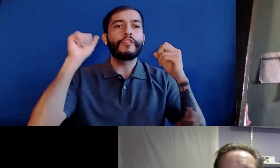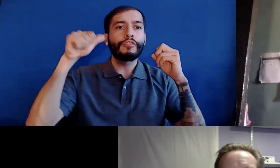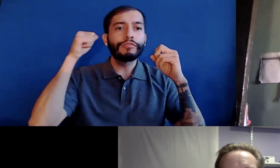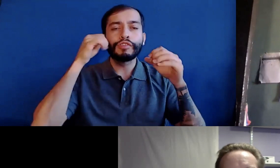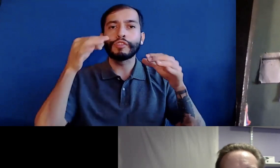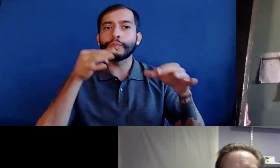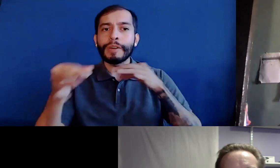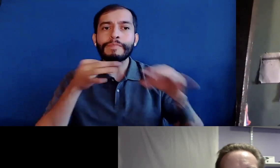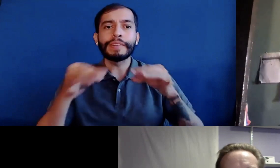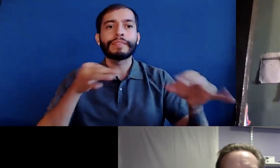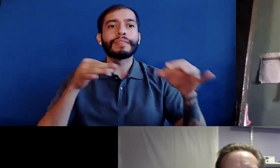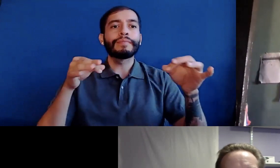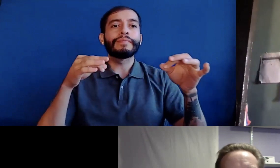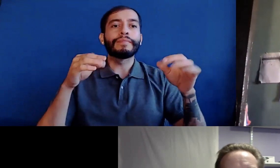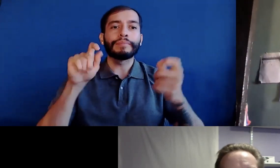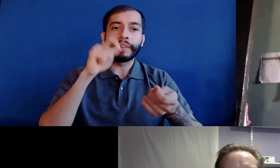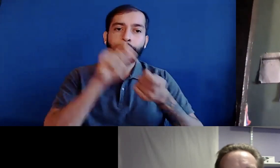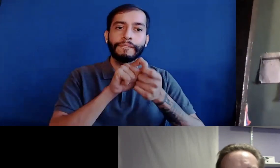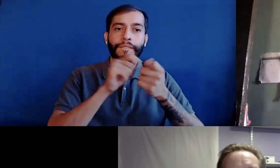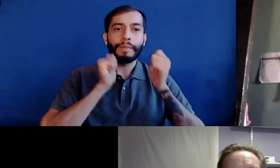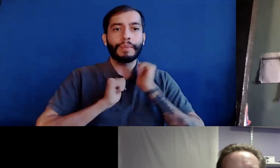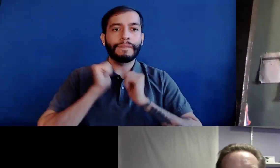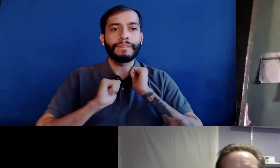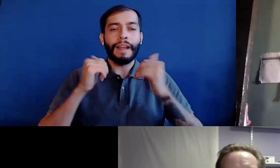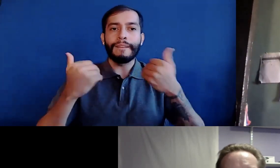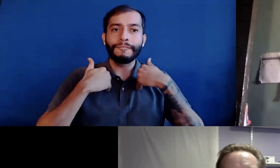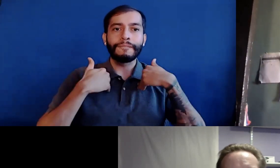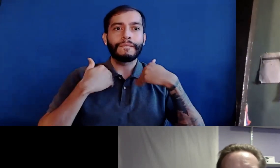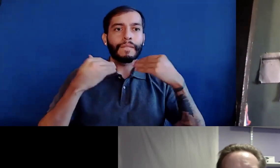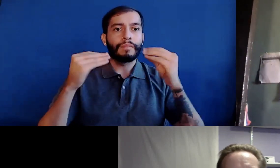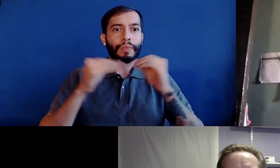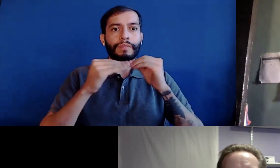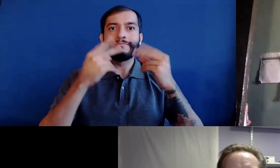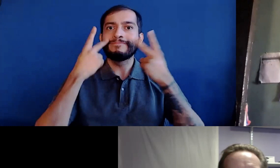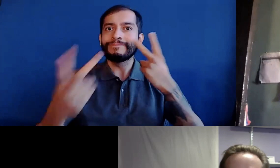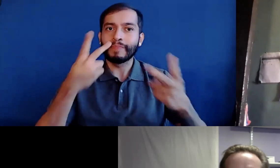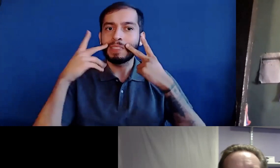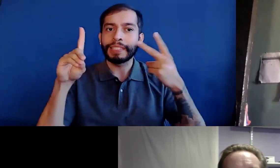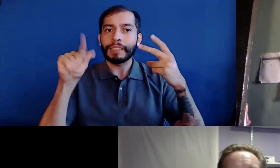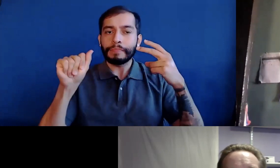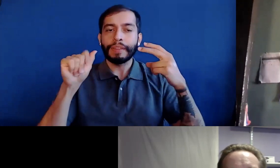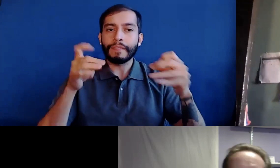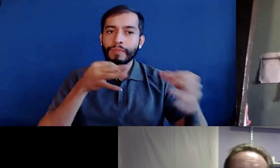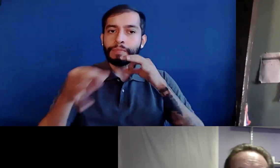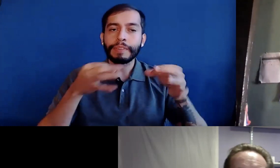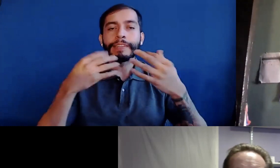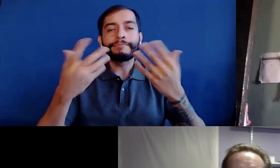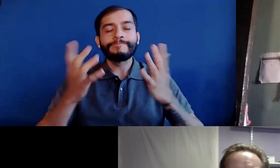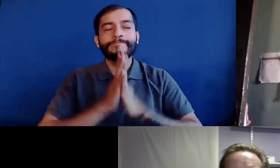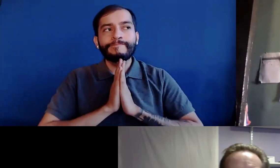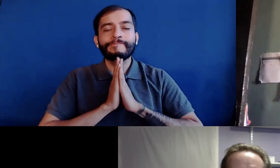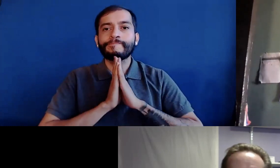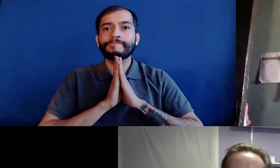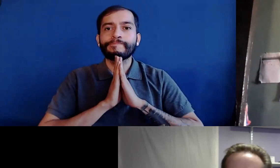invisible disabilities as well, and how we all do describe that. But very huge thanks for